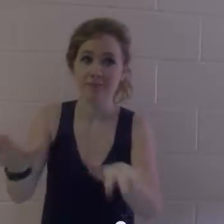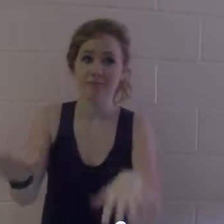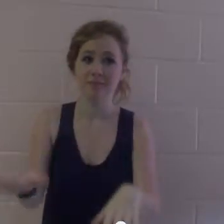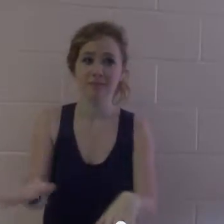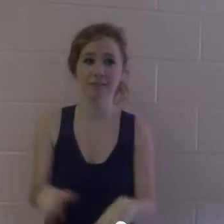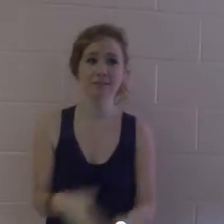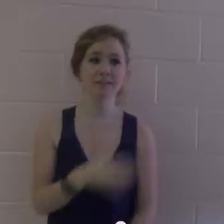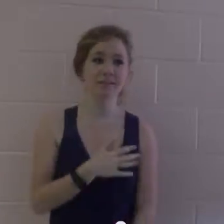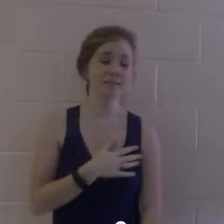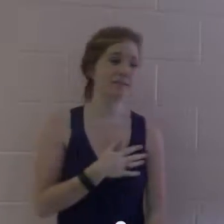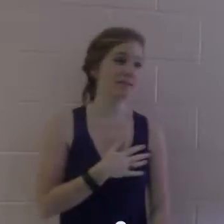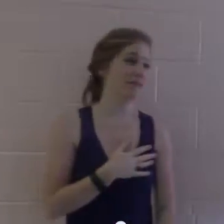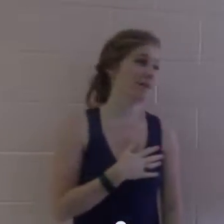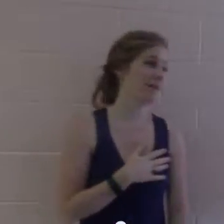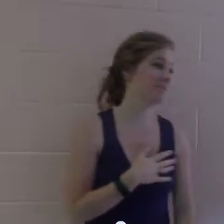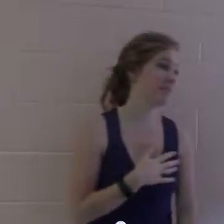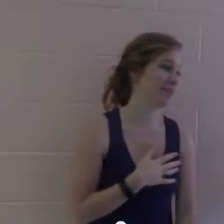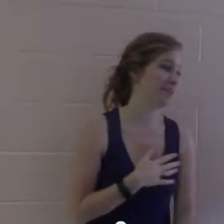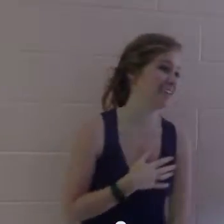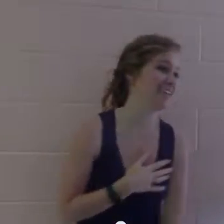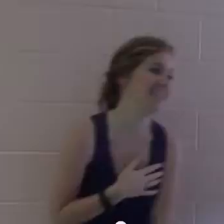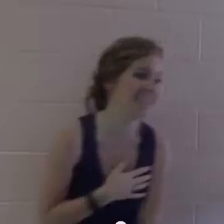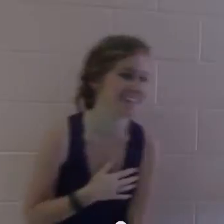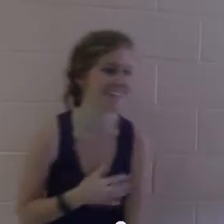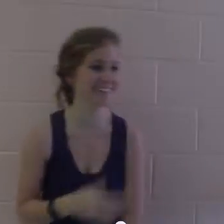Finally, the mother finds her child